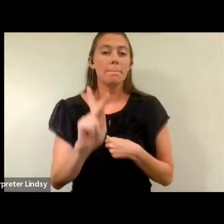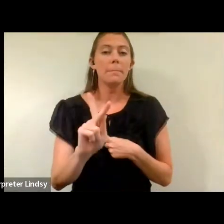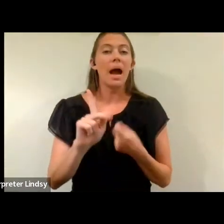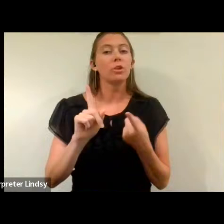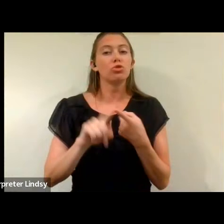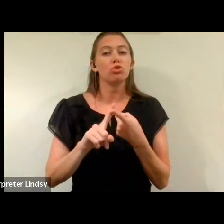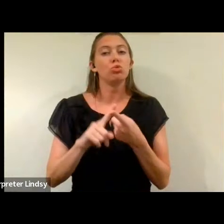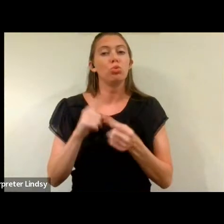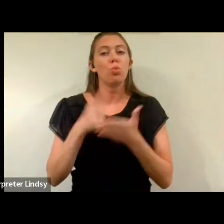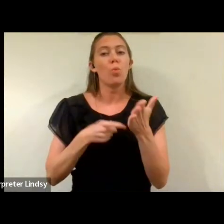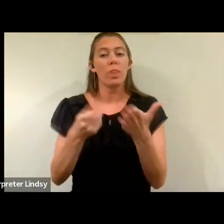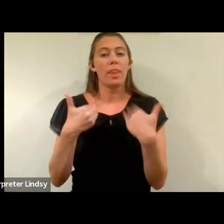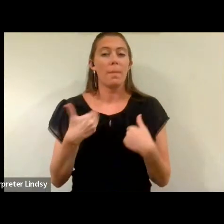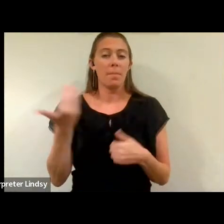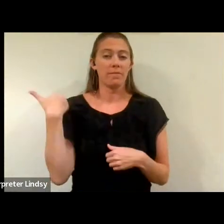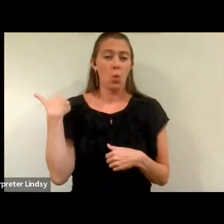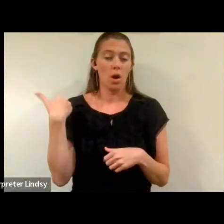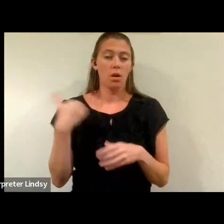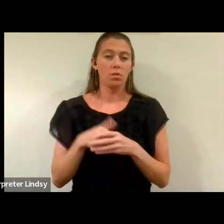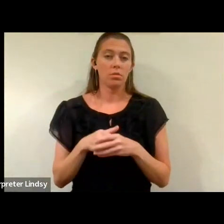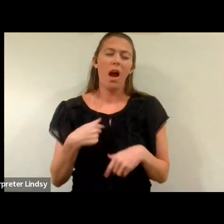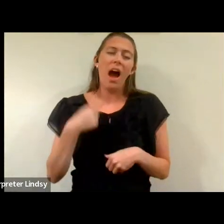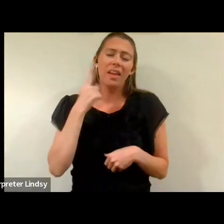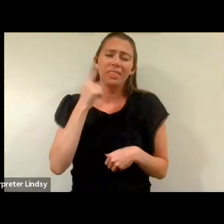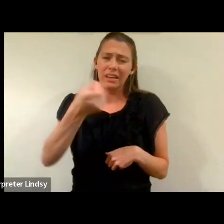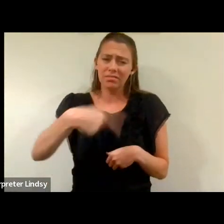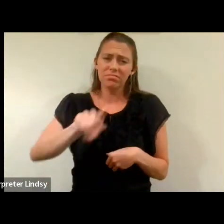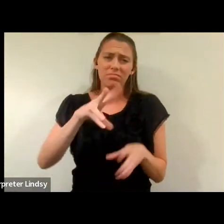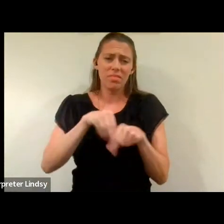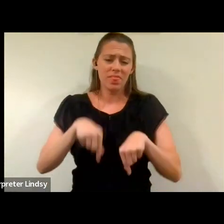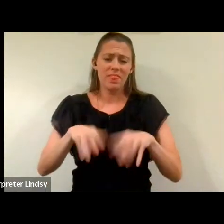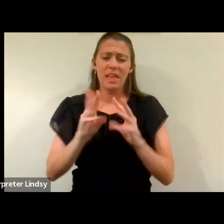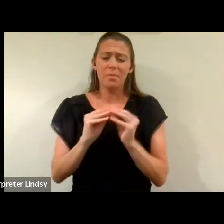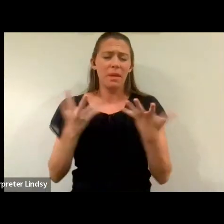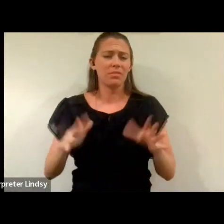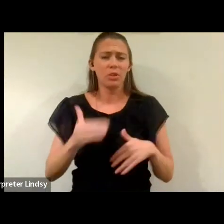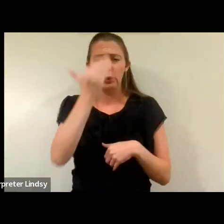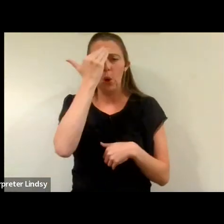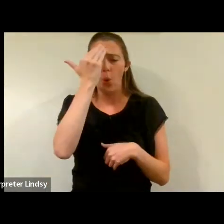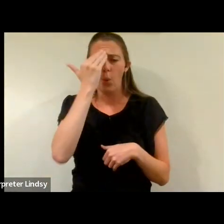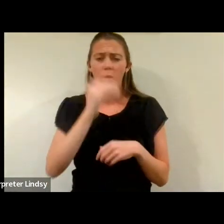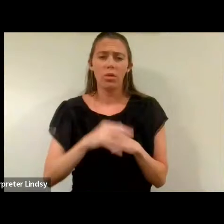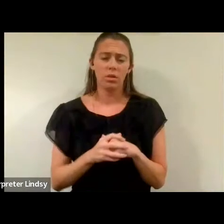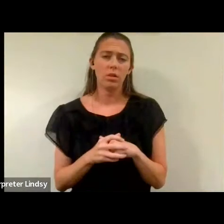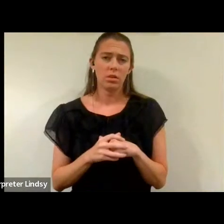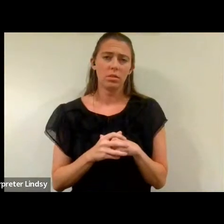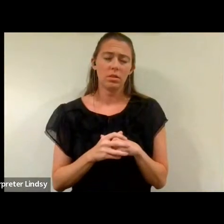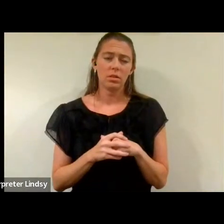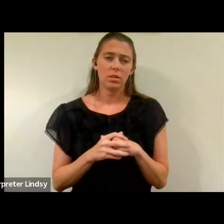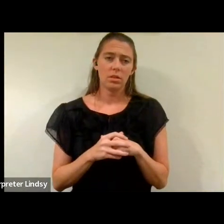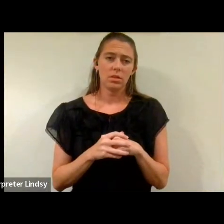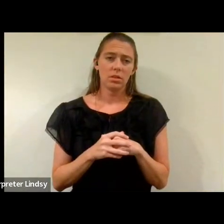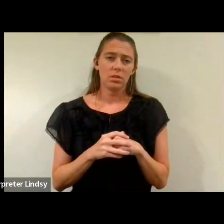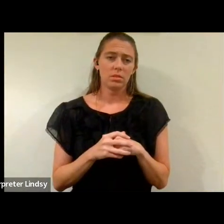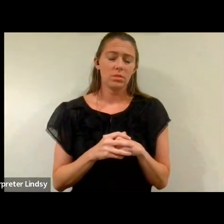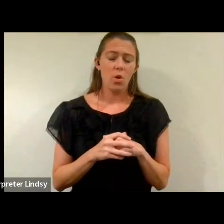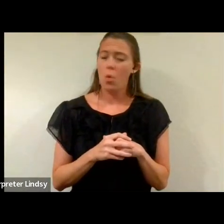I think people on this call know that, but not everybody does. Yeah. So anyway, we aren't giving up.